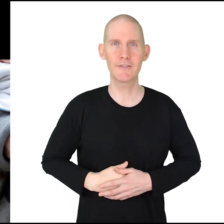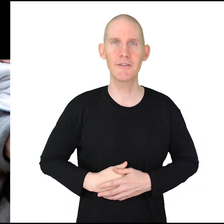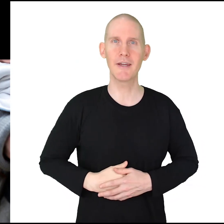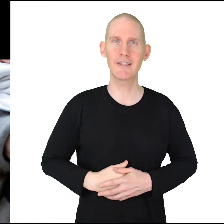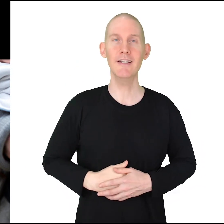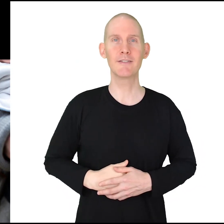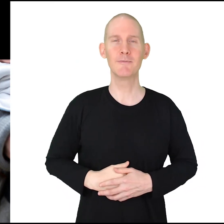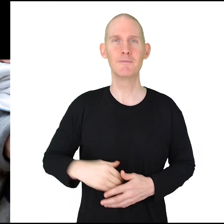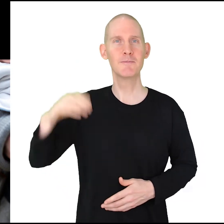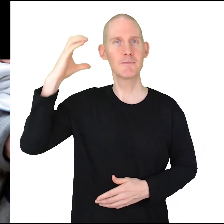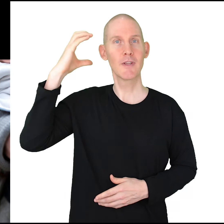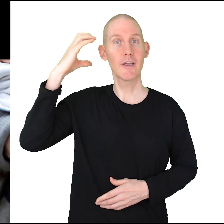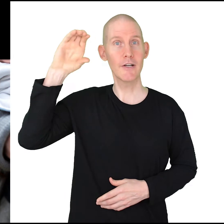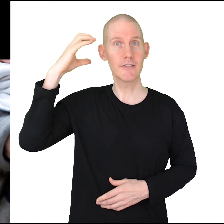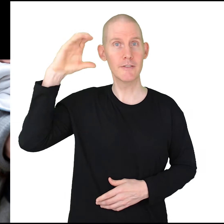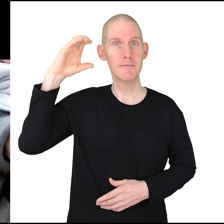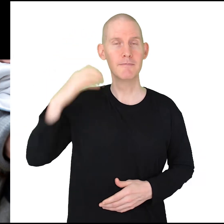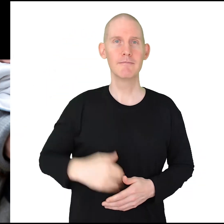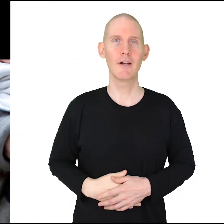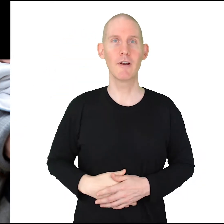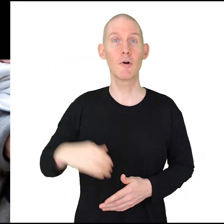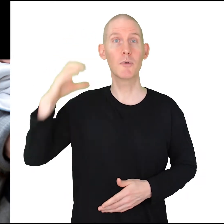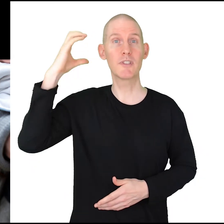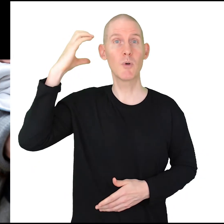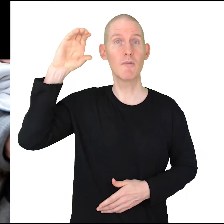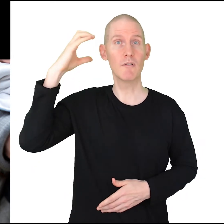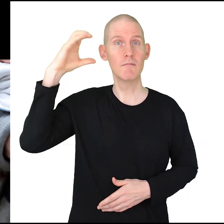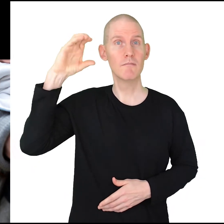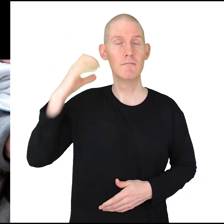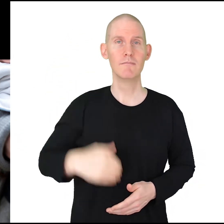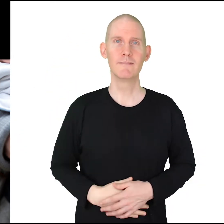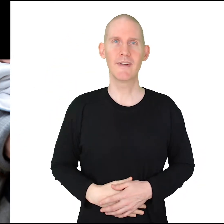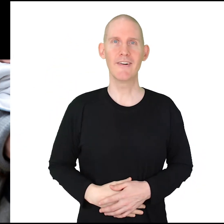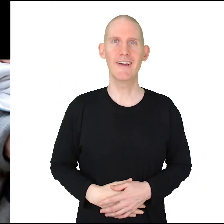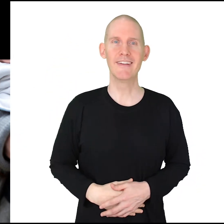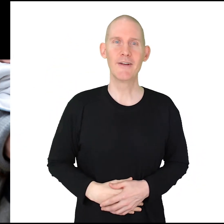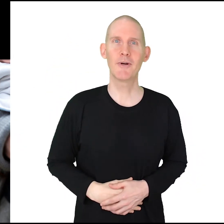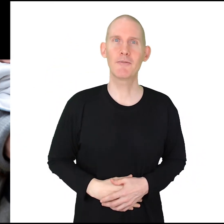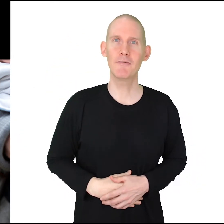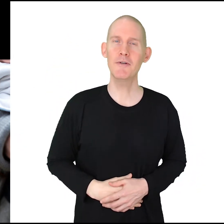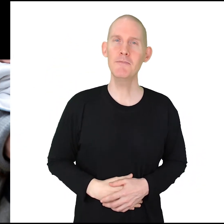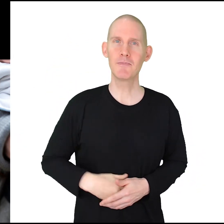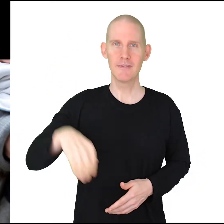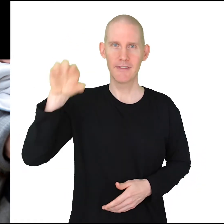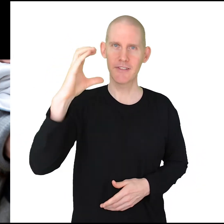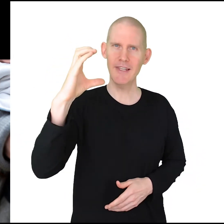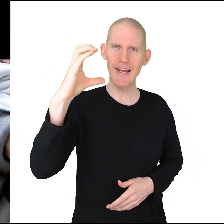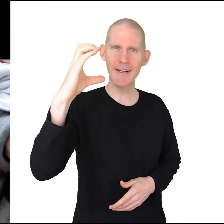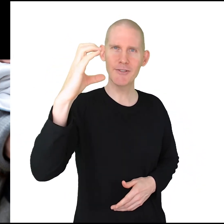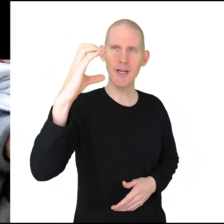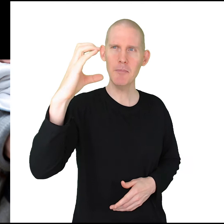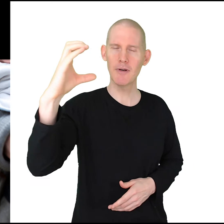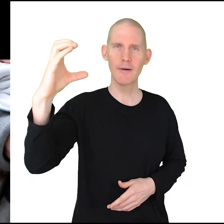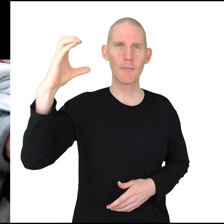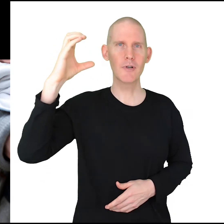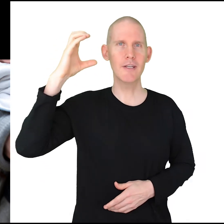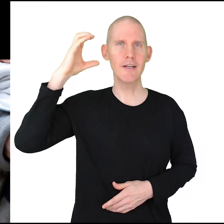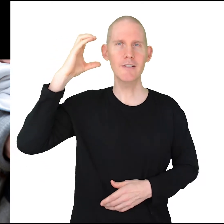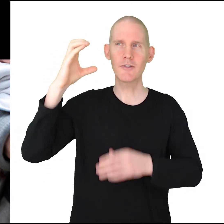like this. Cousin. All right, where we swivel. All right, quick review. C hand shape. Put it here so the tips